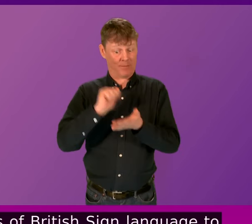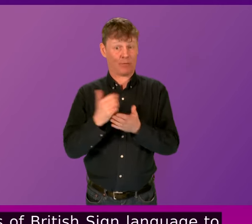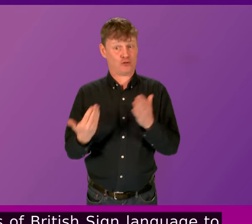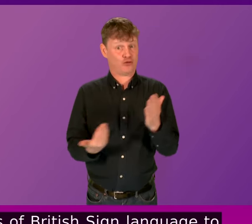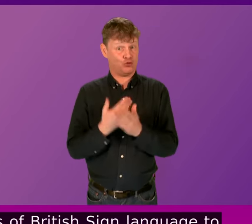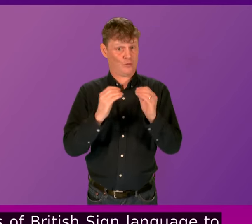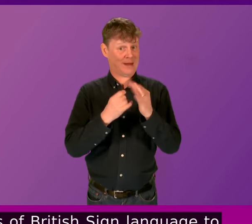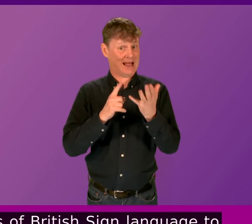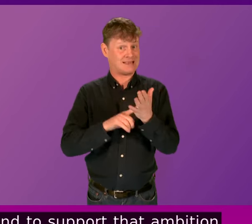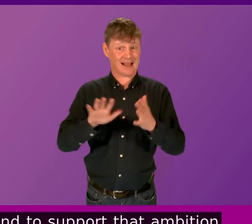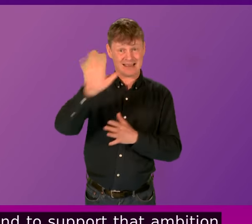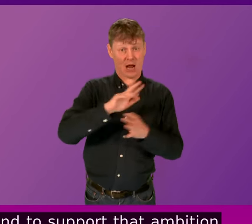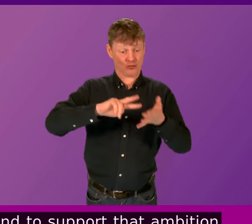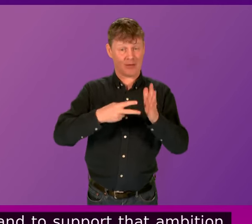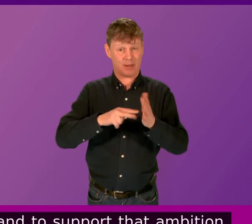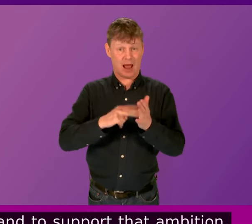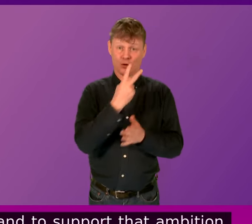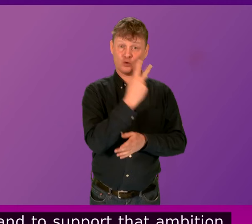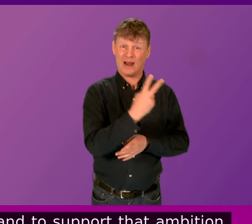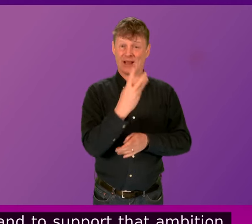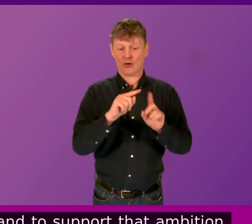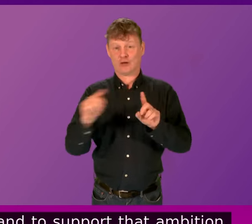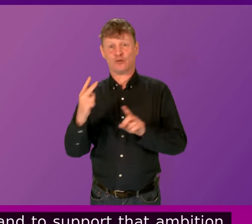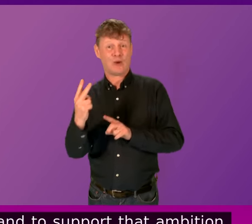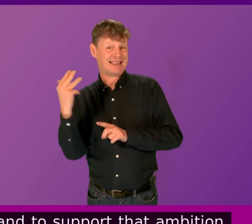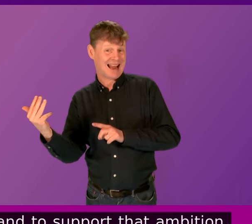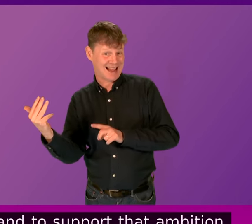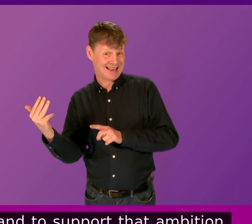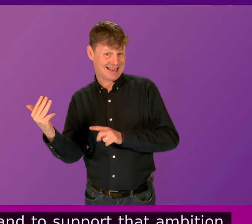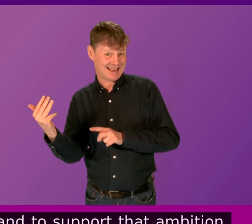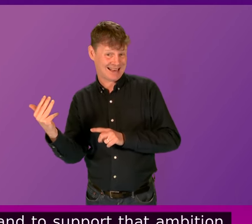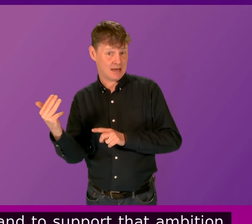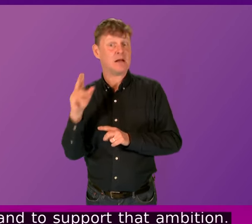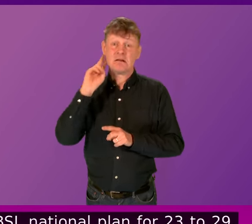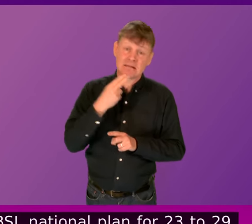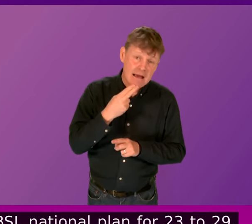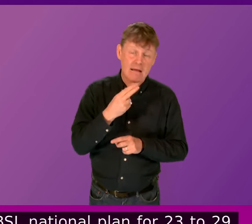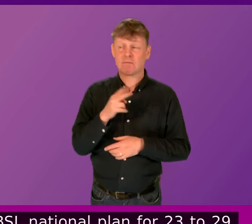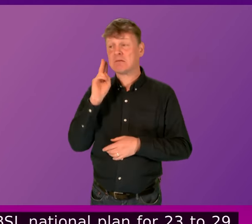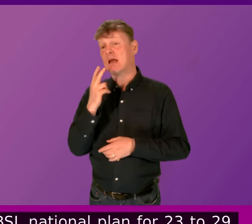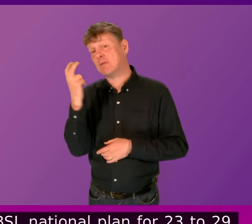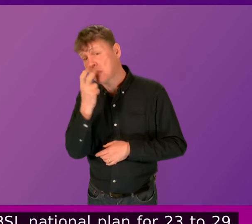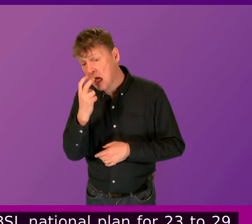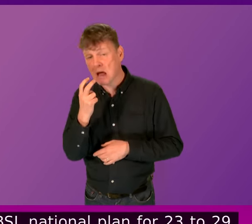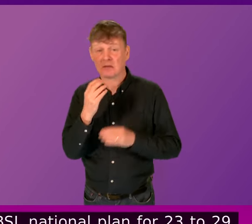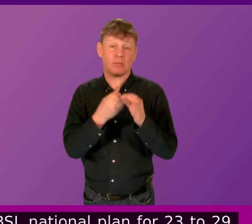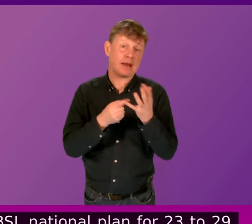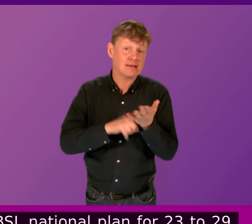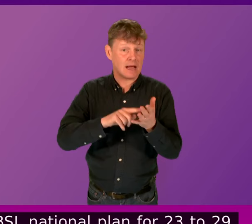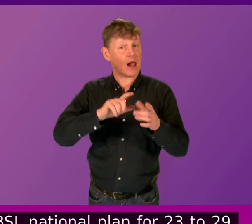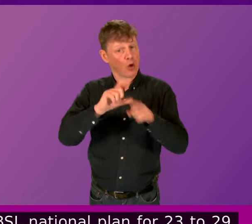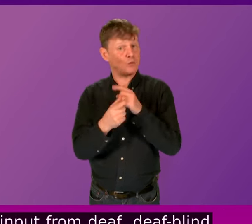BSL national plan for 23 to 29, which was developed with input from deaf, deafblind and BSL